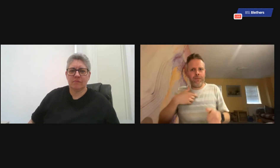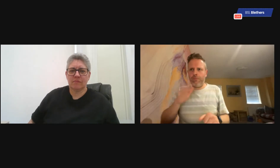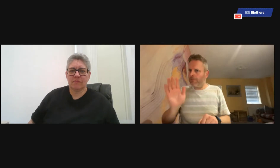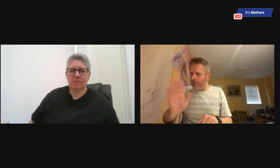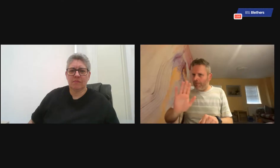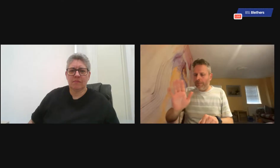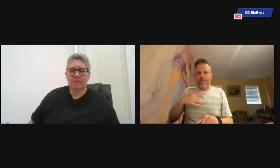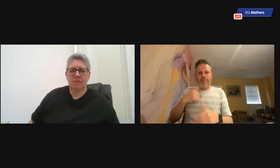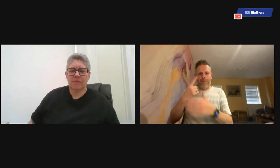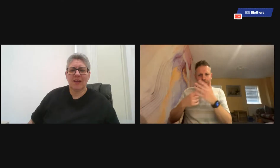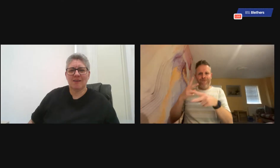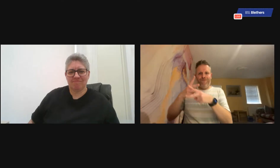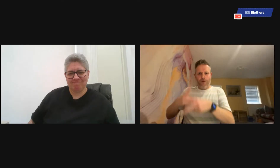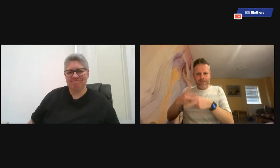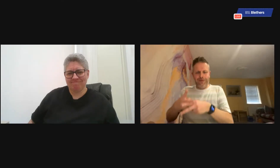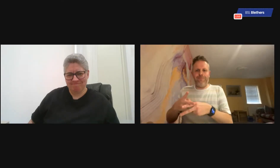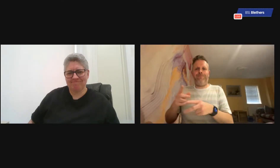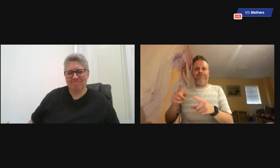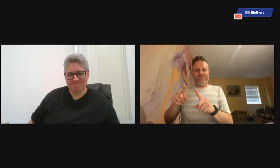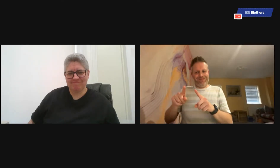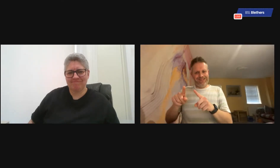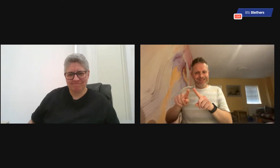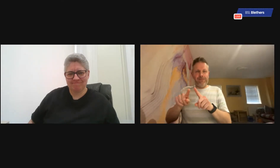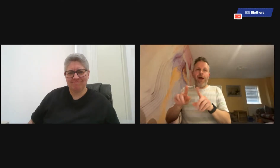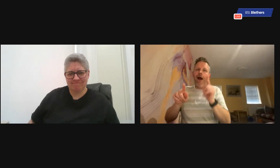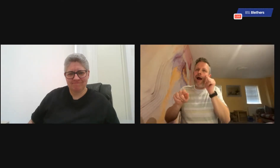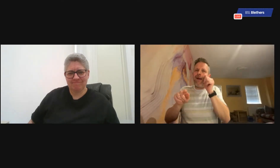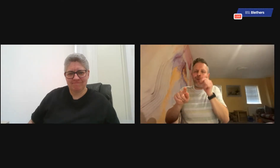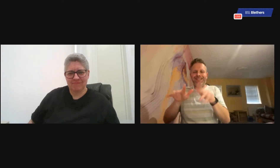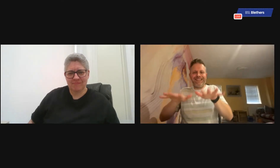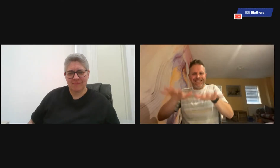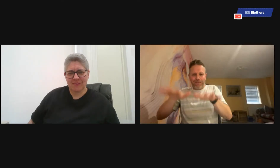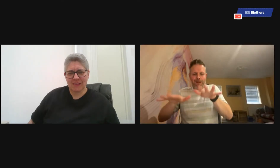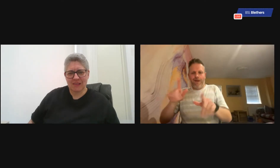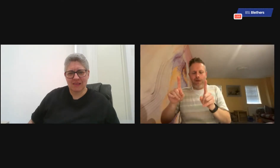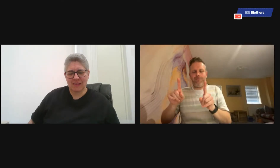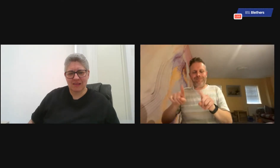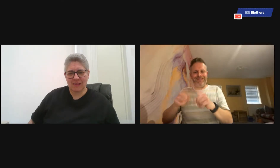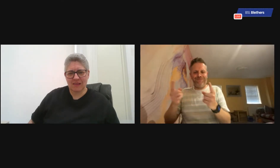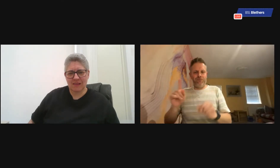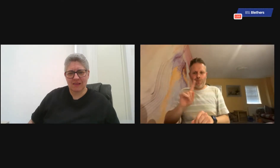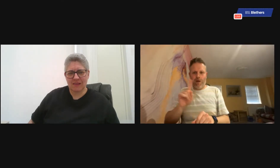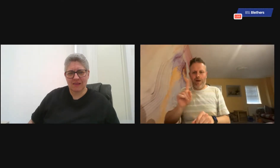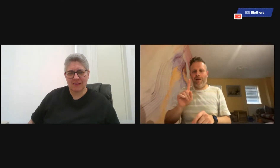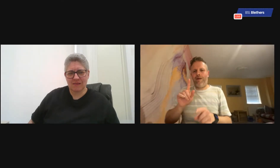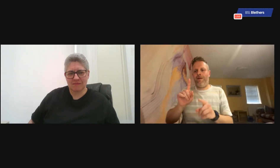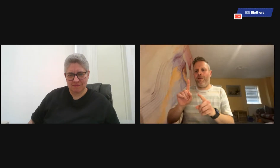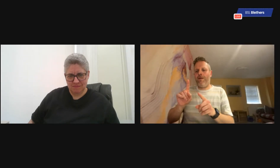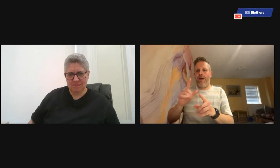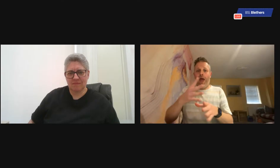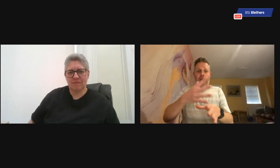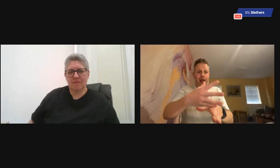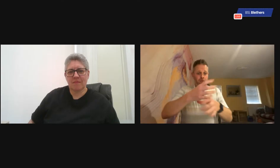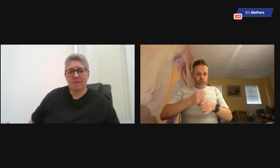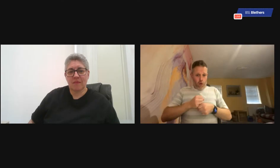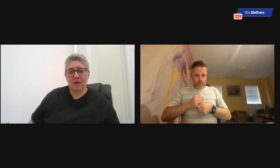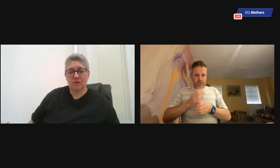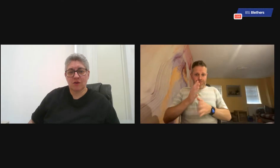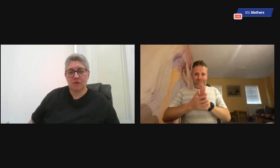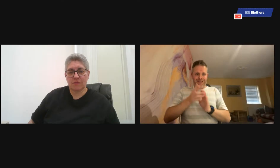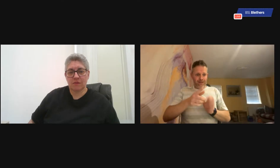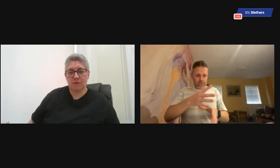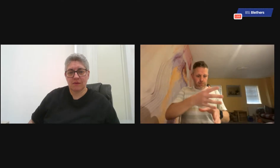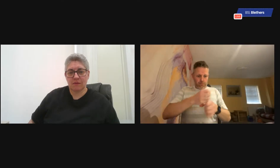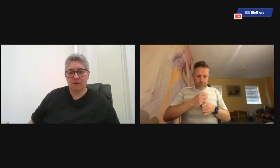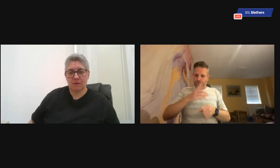those two, adoption and fostering. I think, hearing people are as well. Fostering, I know there's some similarities, but it